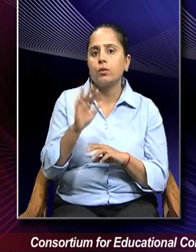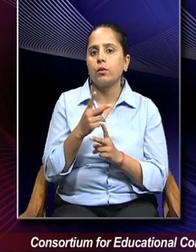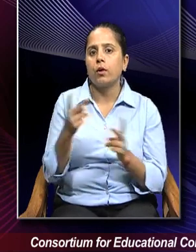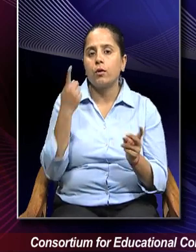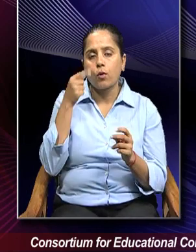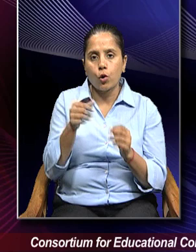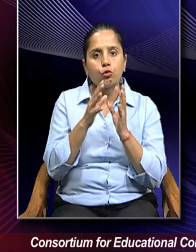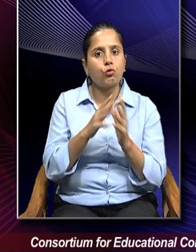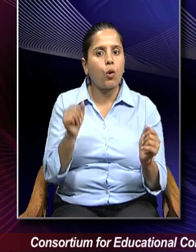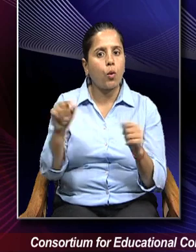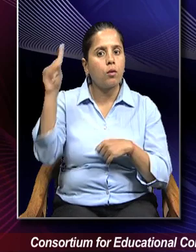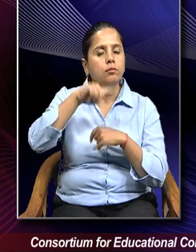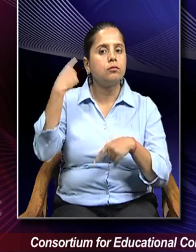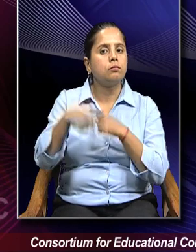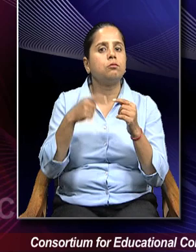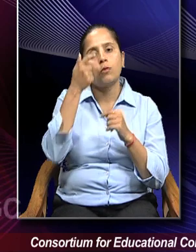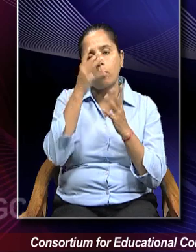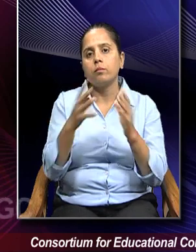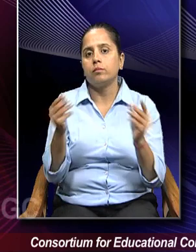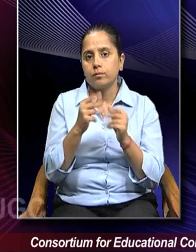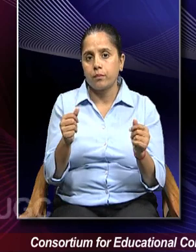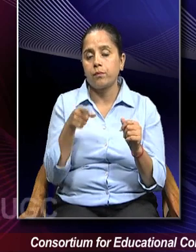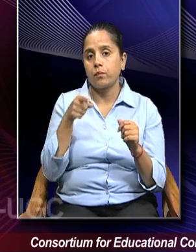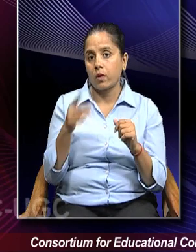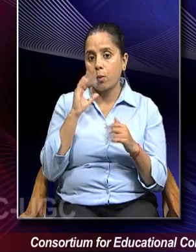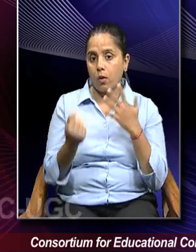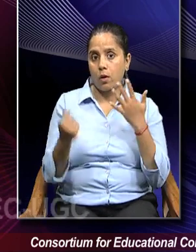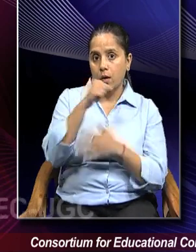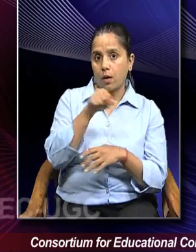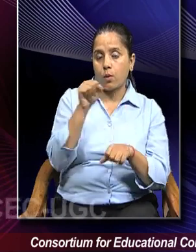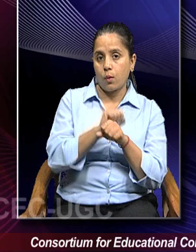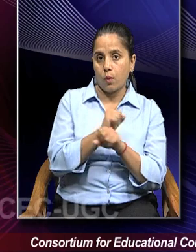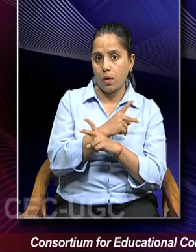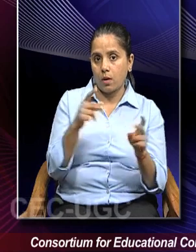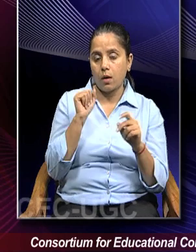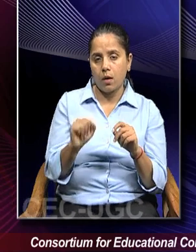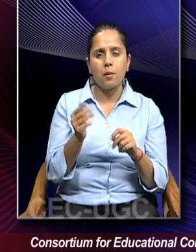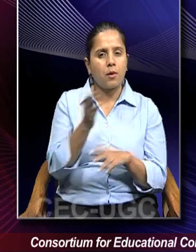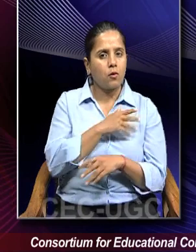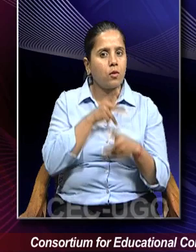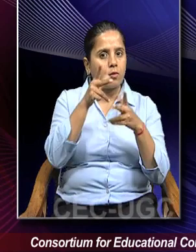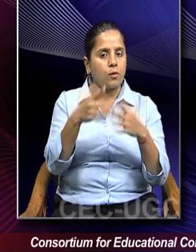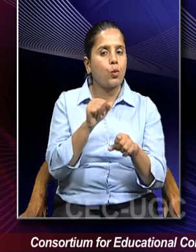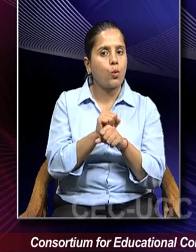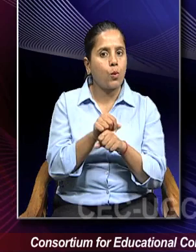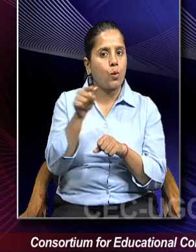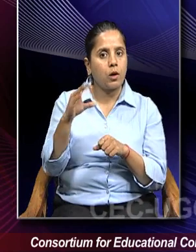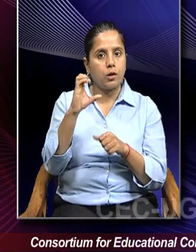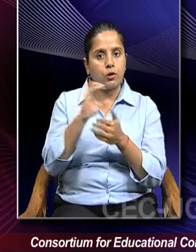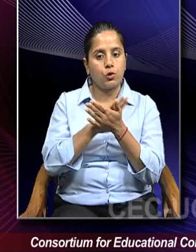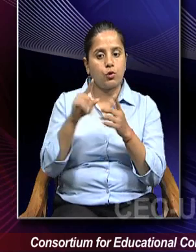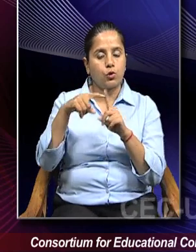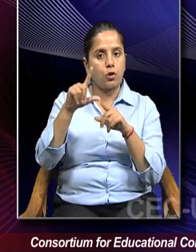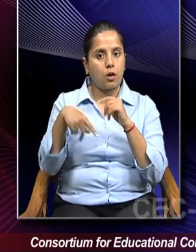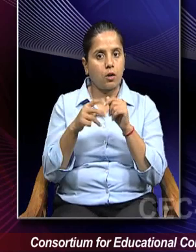for solving their day to day problems. So, the pioneering works have been quoted here, like I told you about the work done by Chakravarti, which